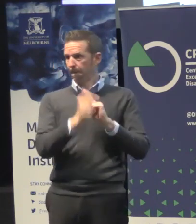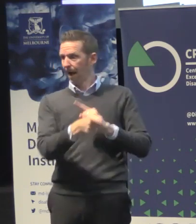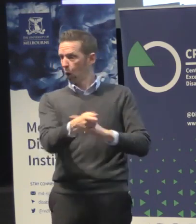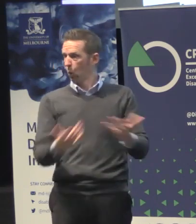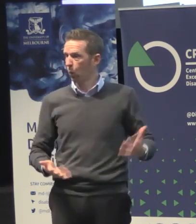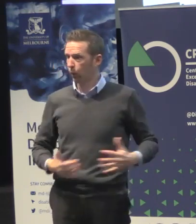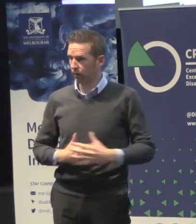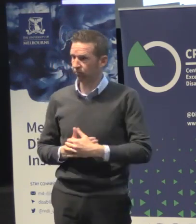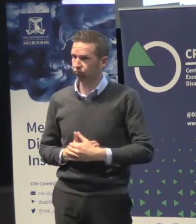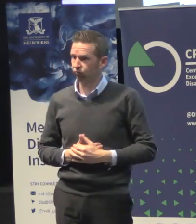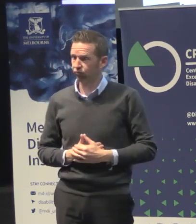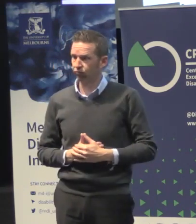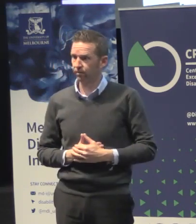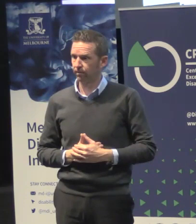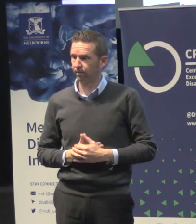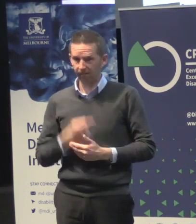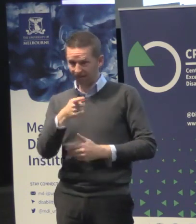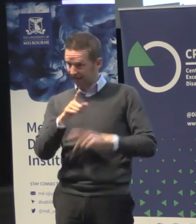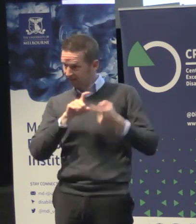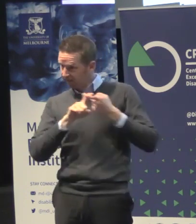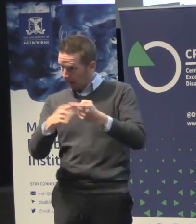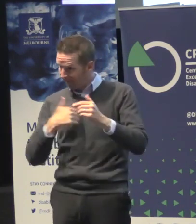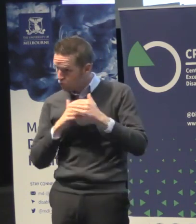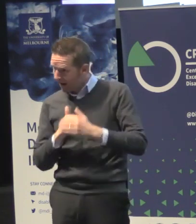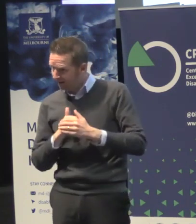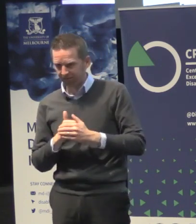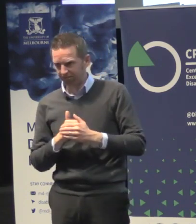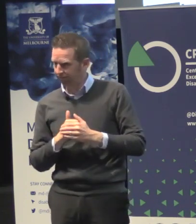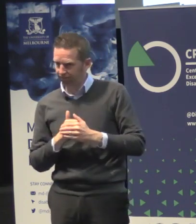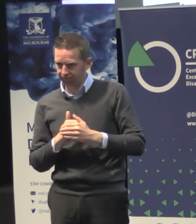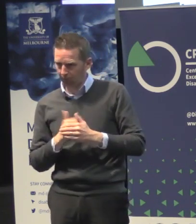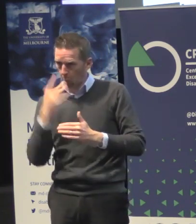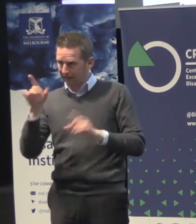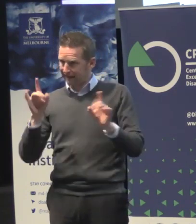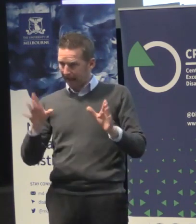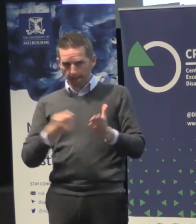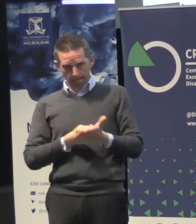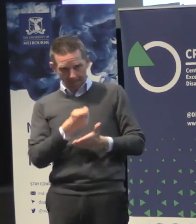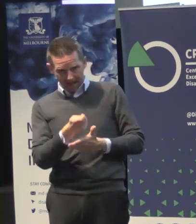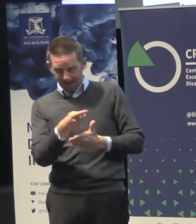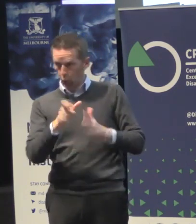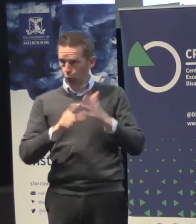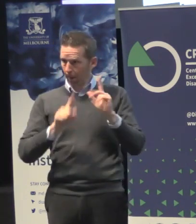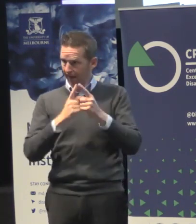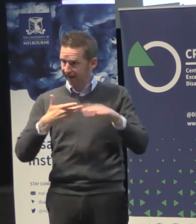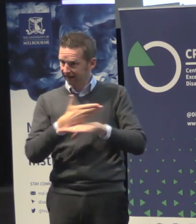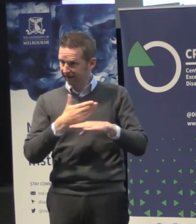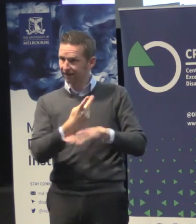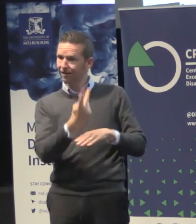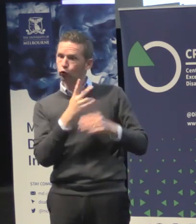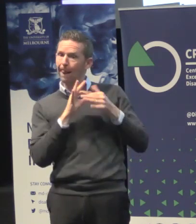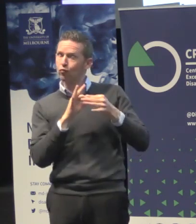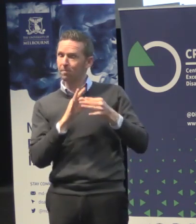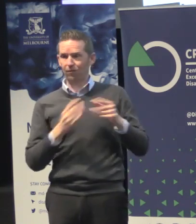this? They don't stay your friend. When you start paying somebody for things they do for you, changes the